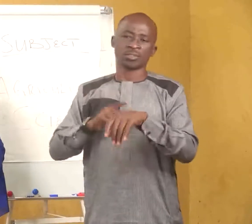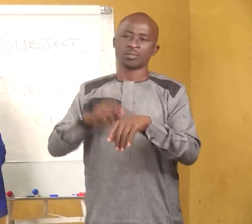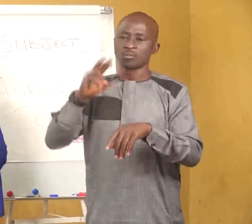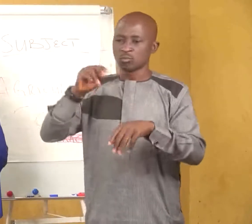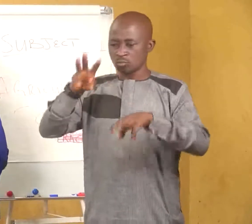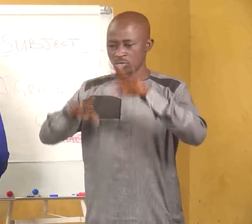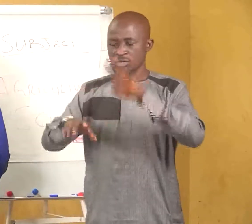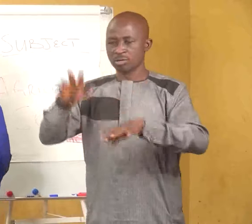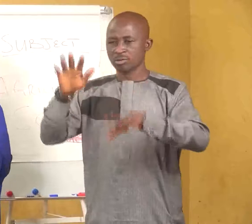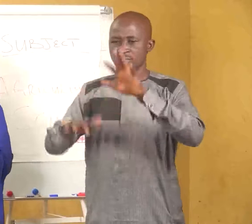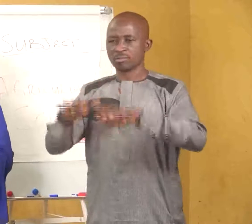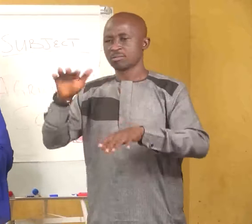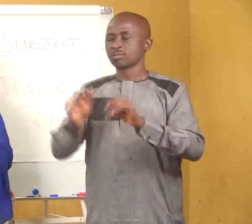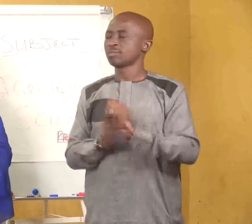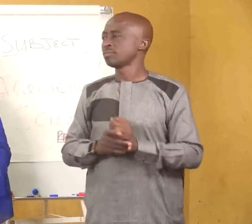rainfall.